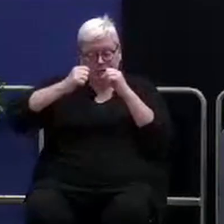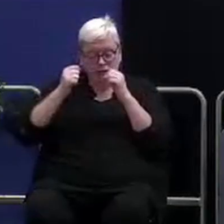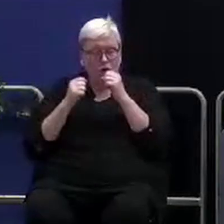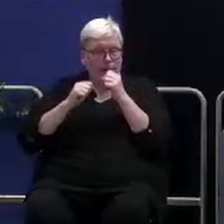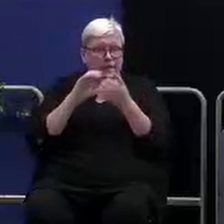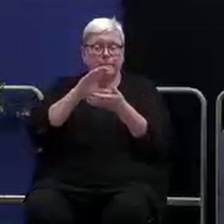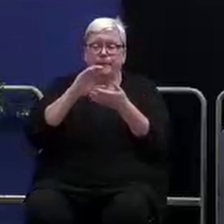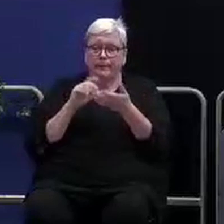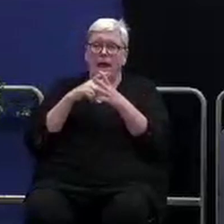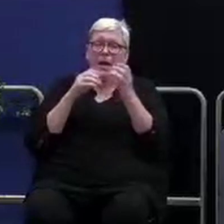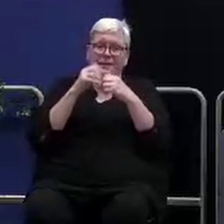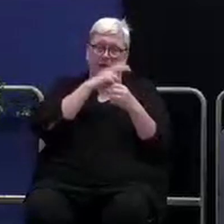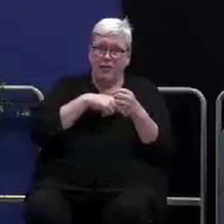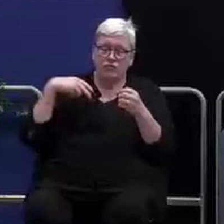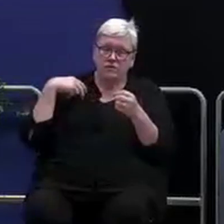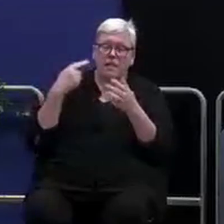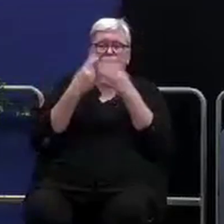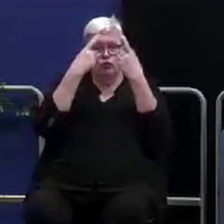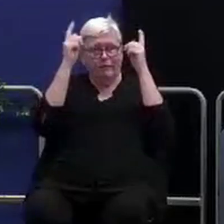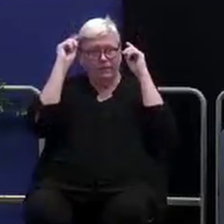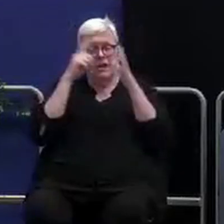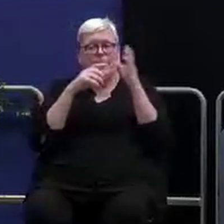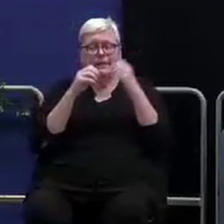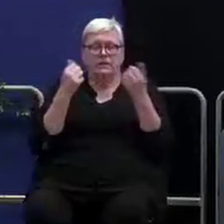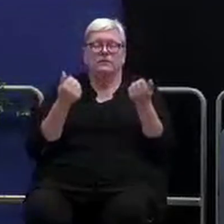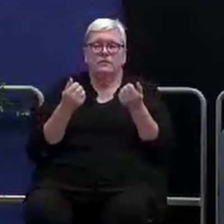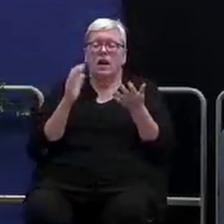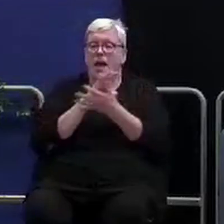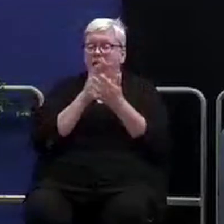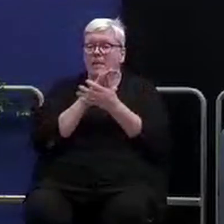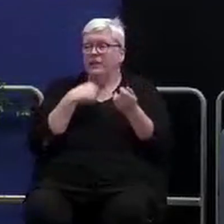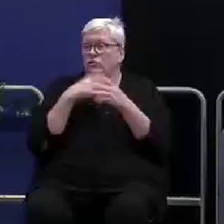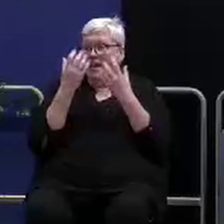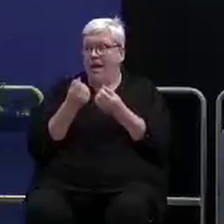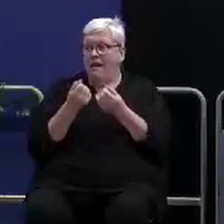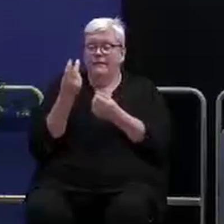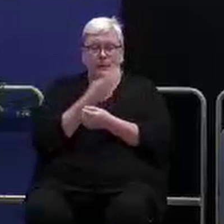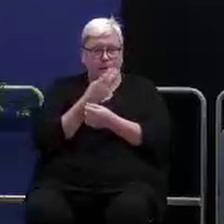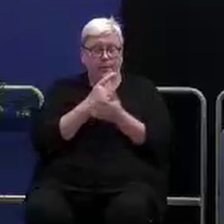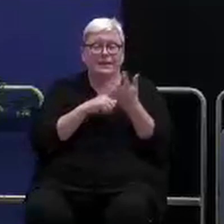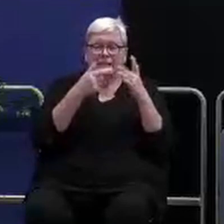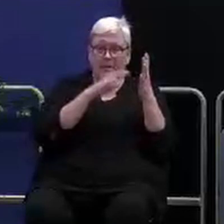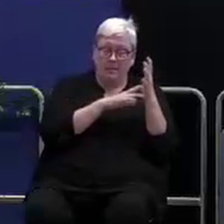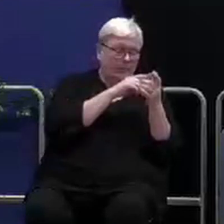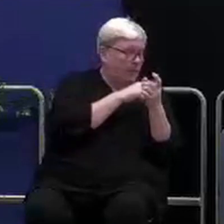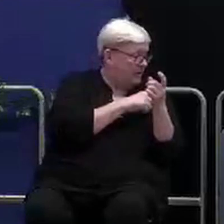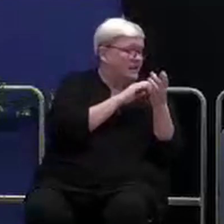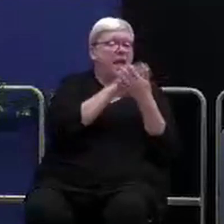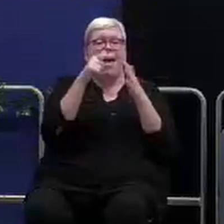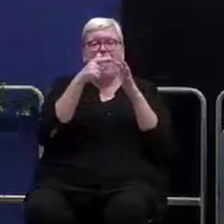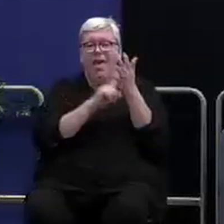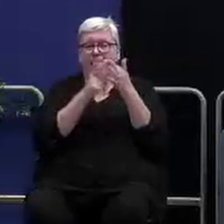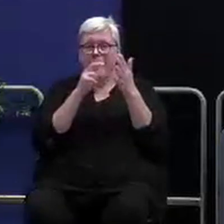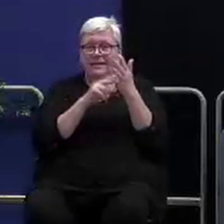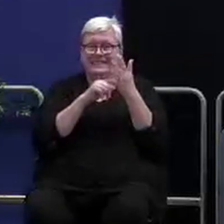Scotland, Aberdeen City Council and the University of Aberdeen. We're delighted to be able to have Timothy Baker and Helen Taylor